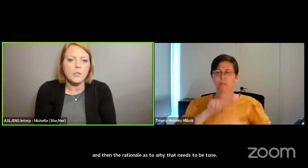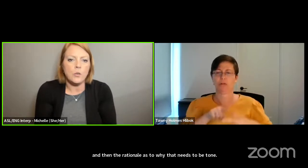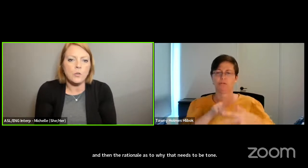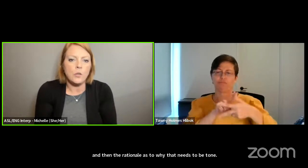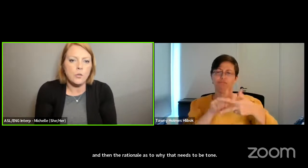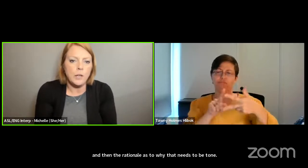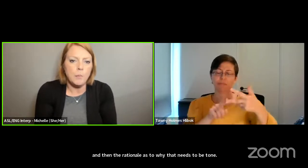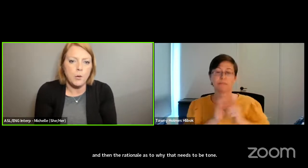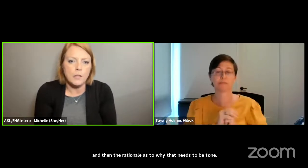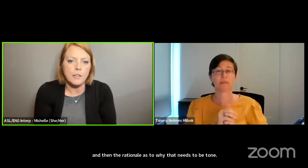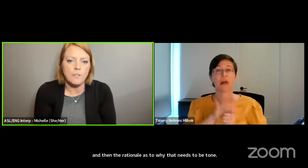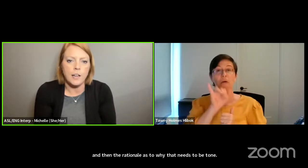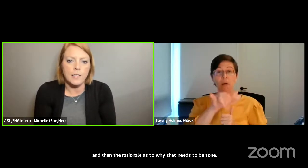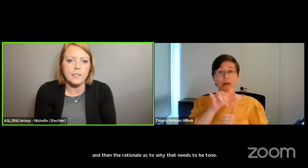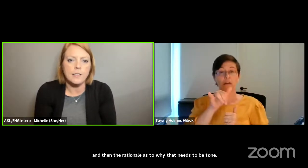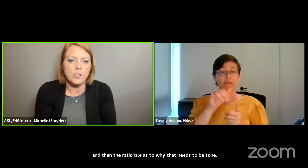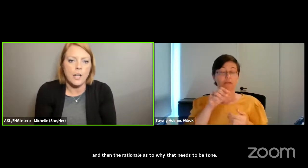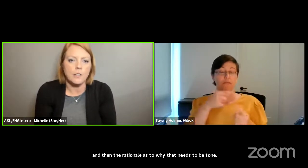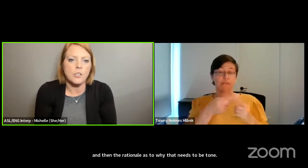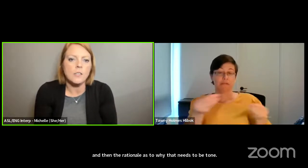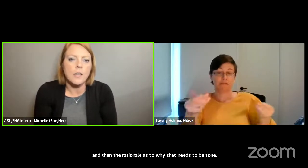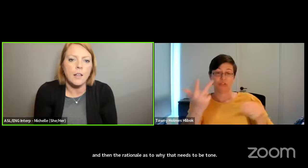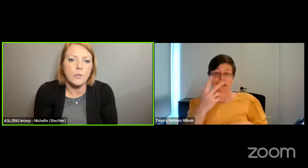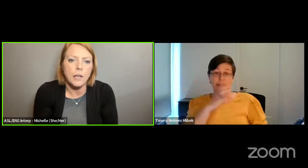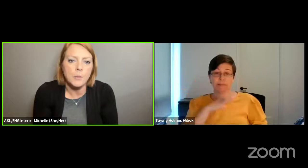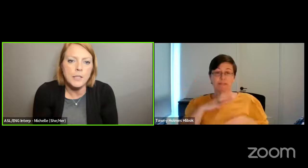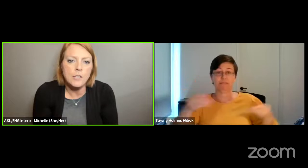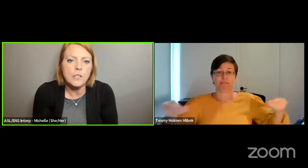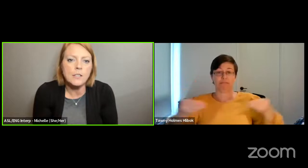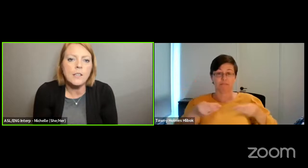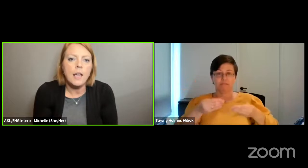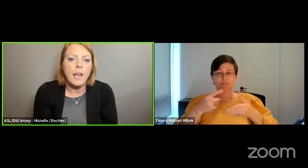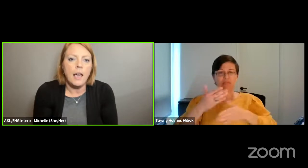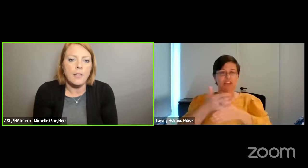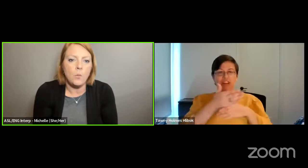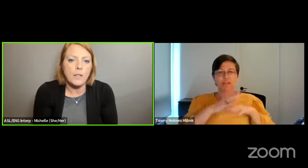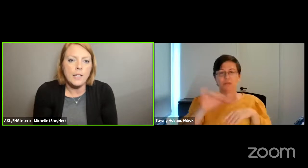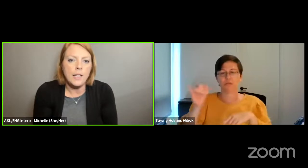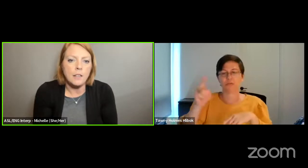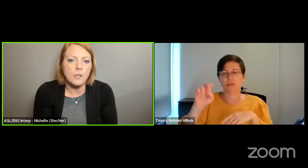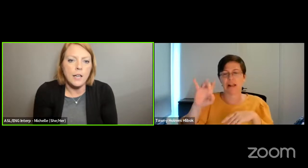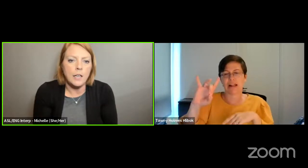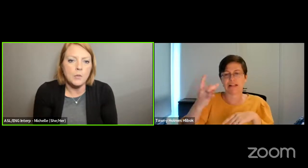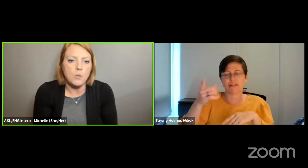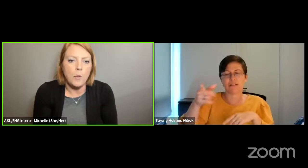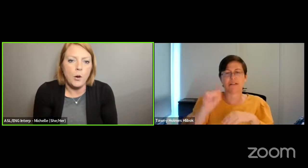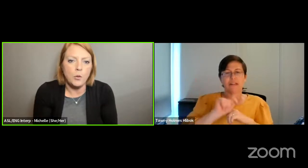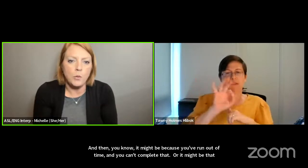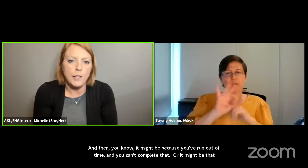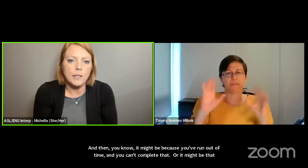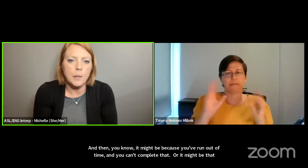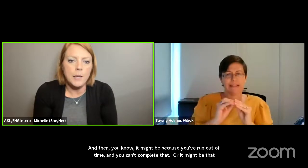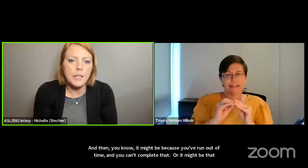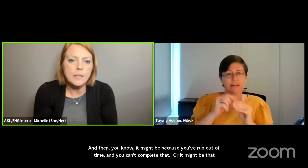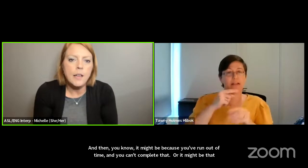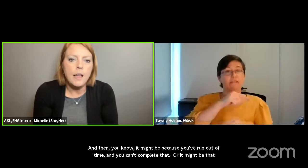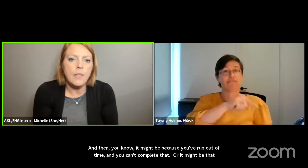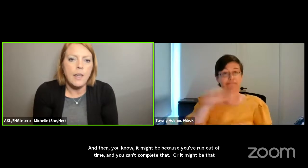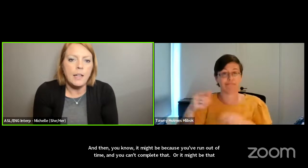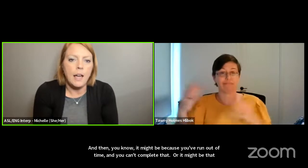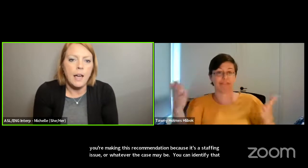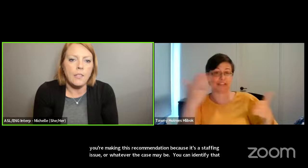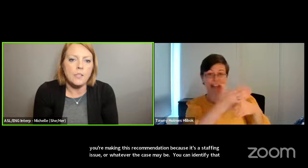rationale. So those are the 3 components: the findings, the challenges, and the recommendations. And then once I get those items from all 3